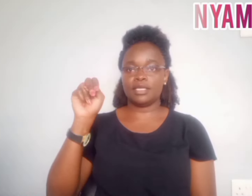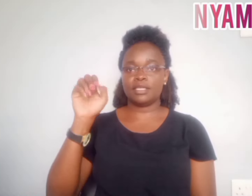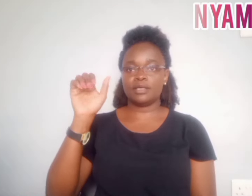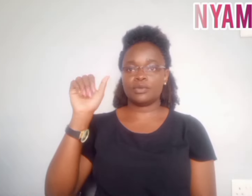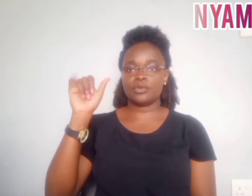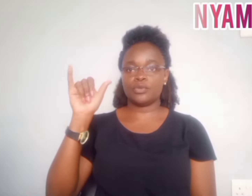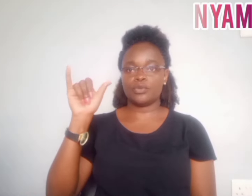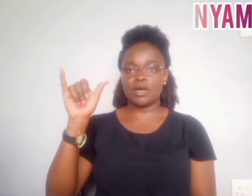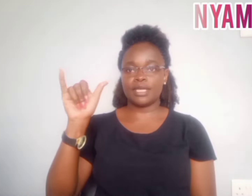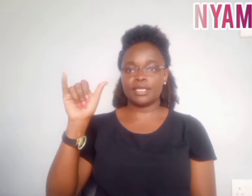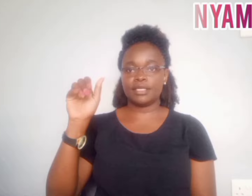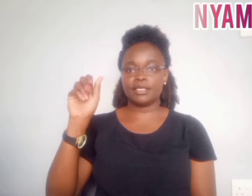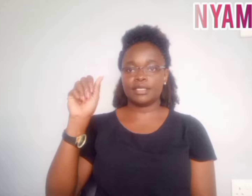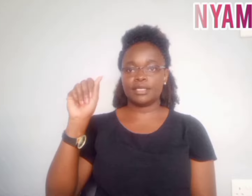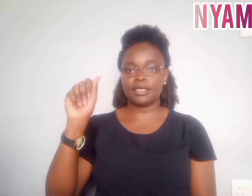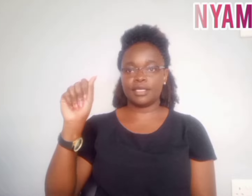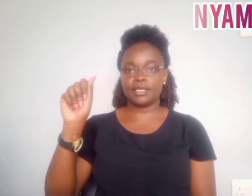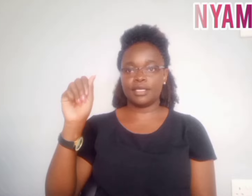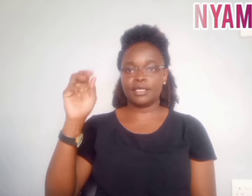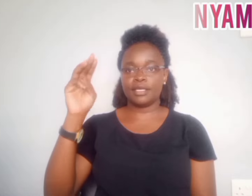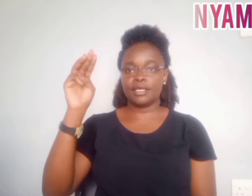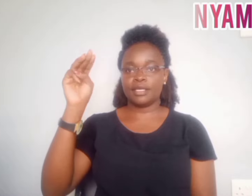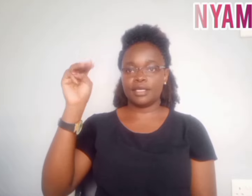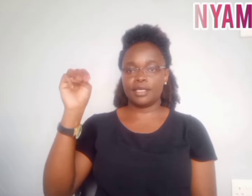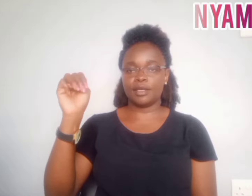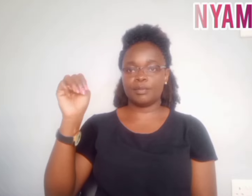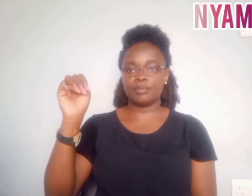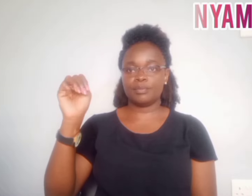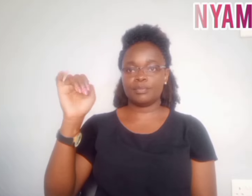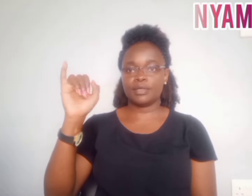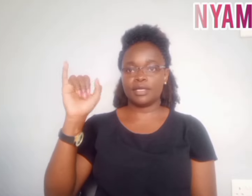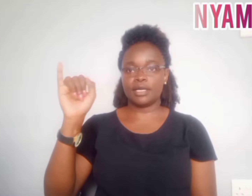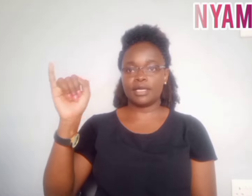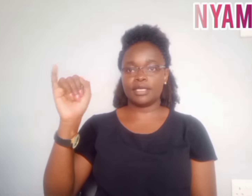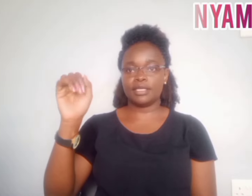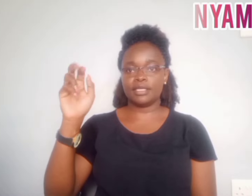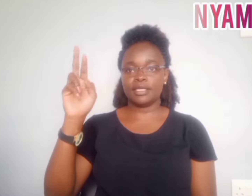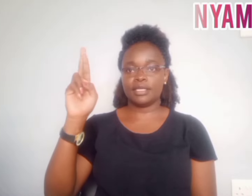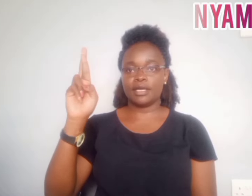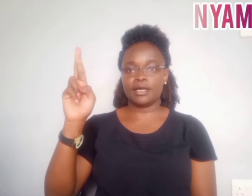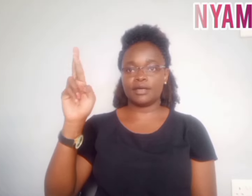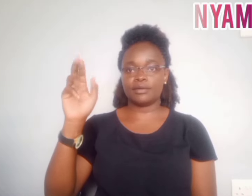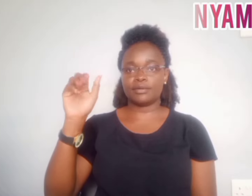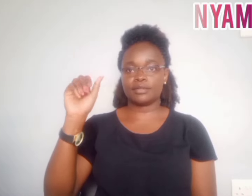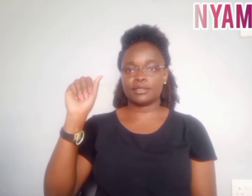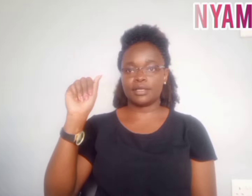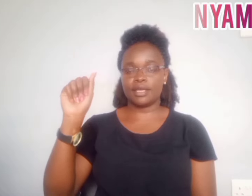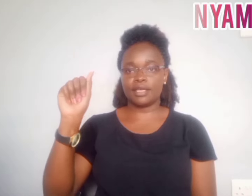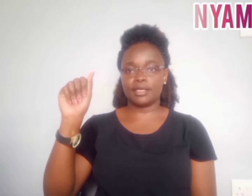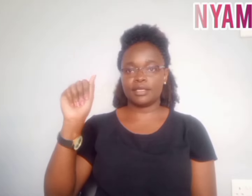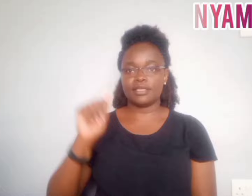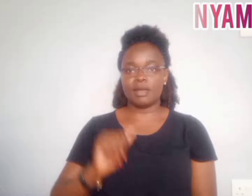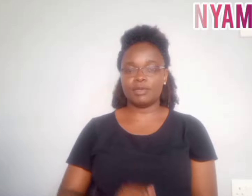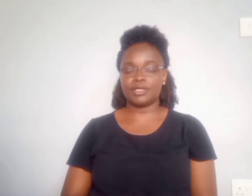N Y A M I R A. Nyamira.